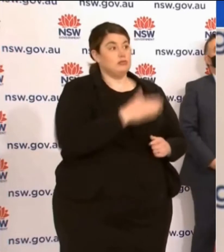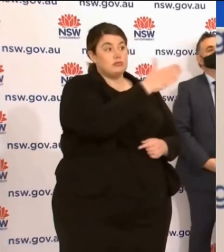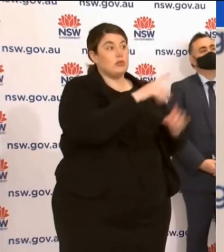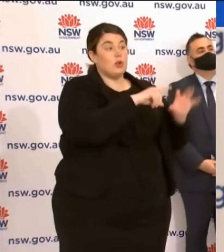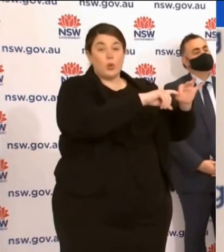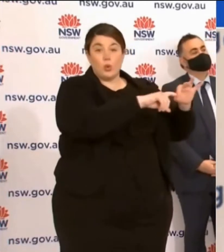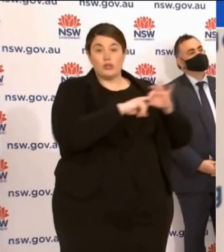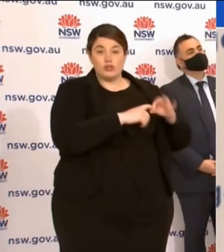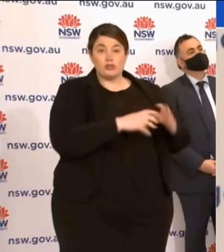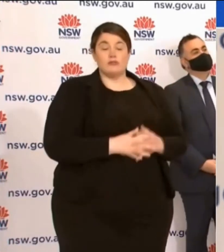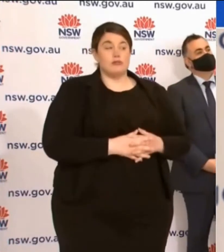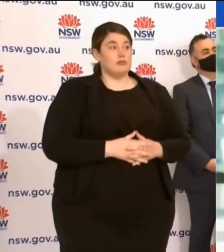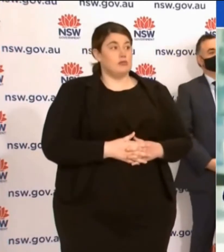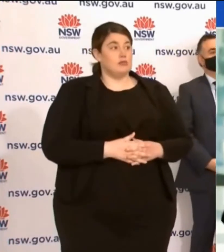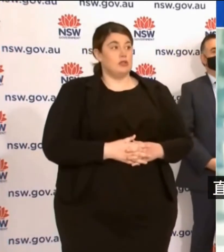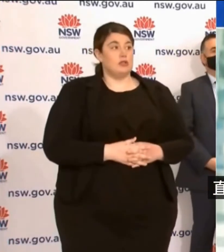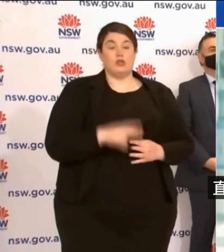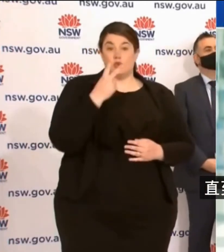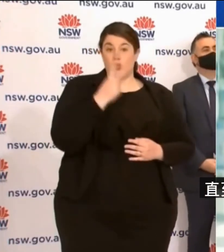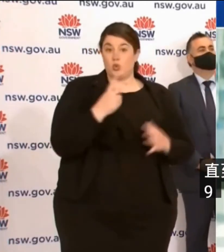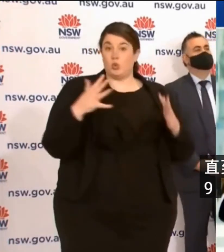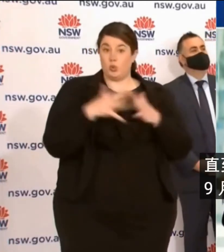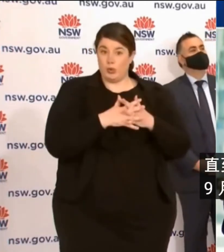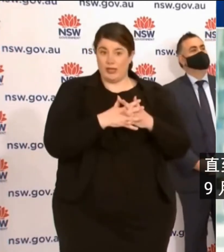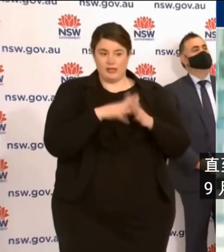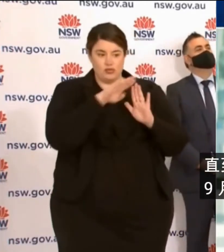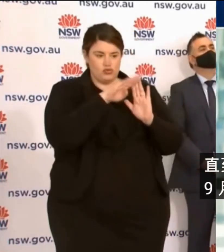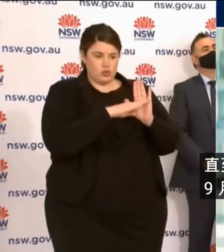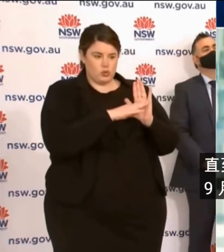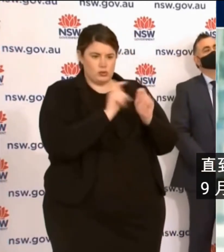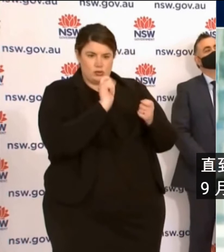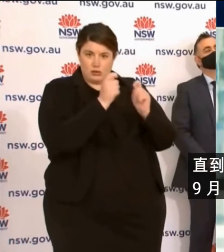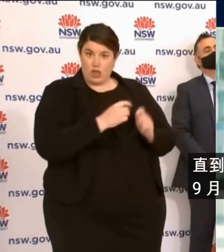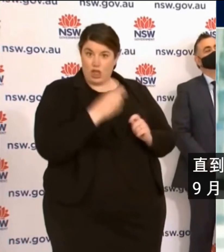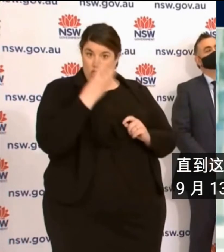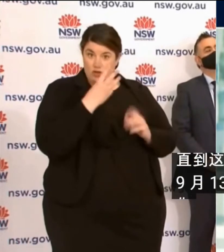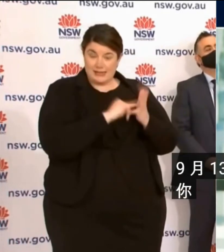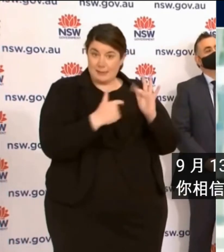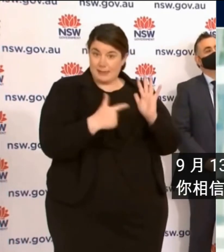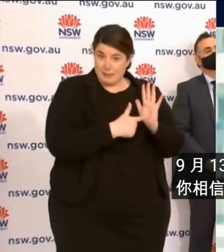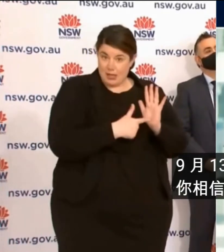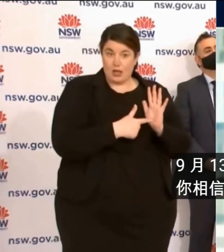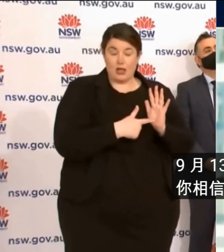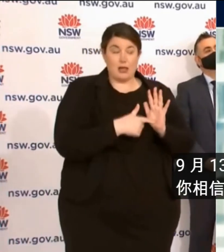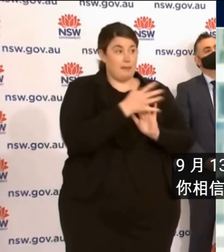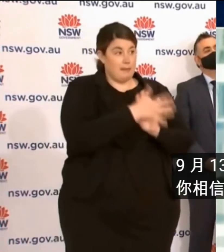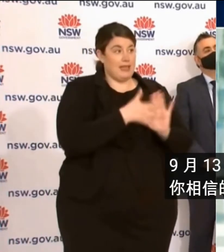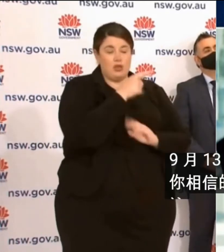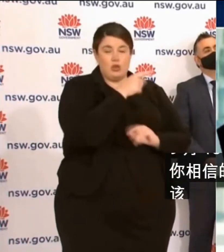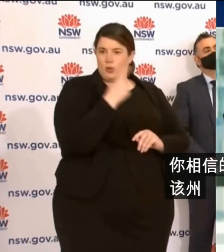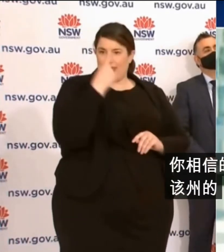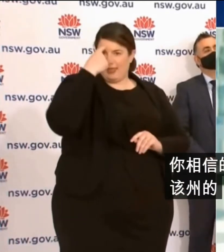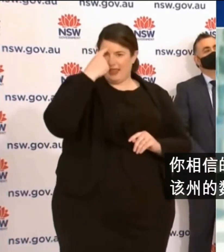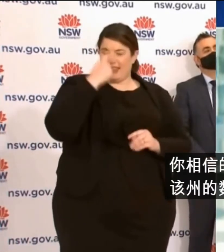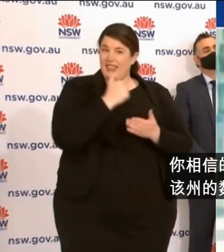that this 2 weeks until this starts, that September 13 date is based on the fact that you believe the modelling shows